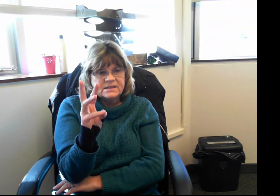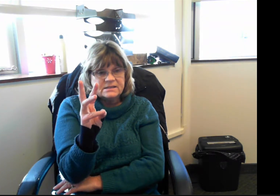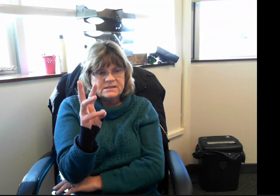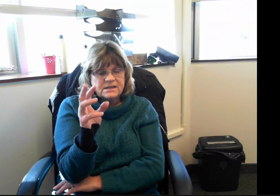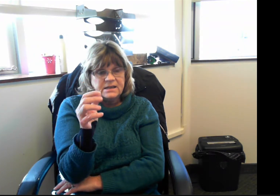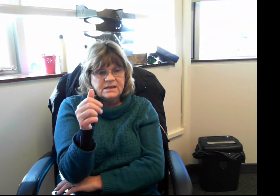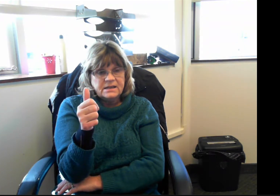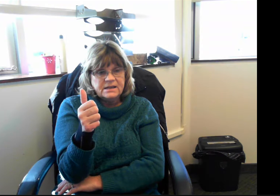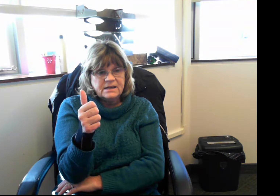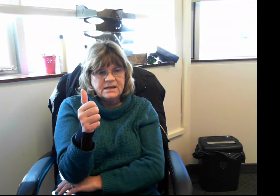16,